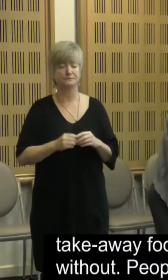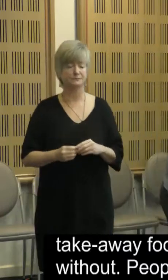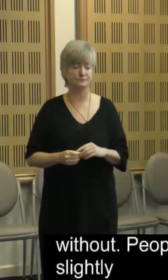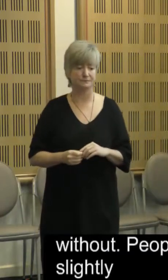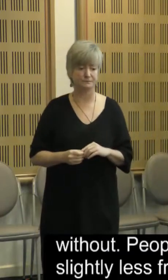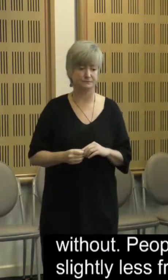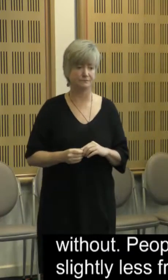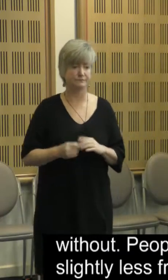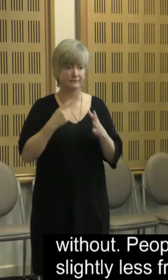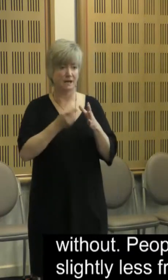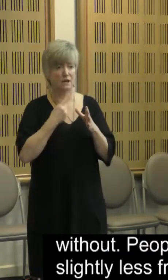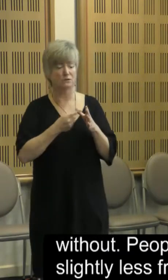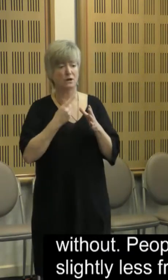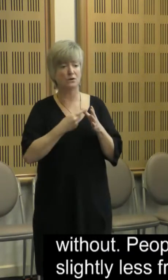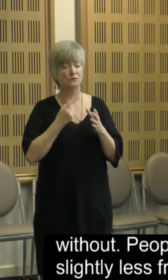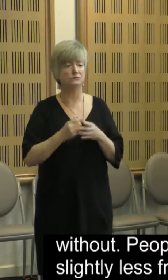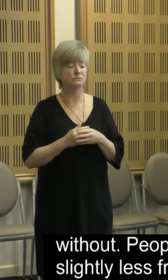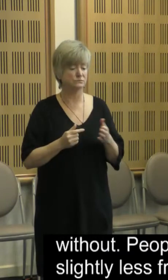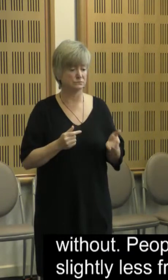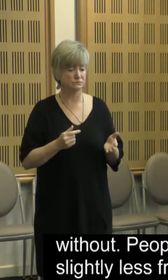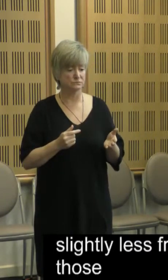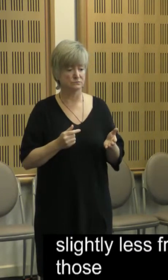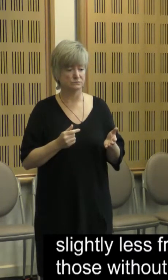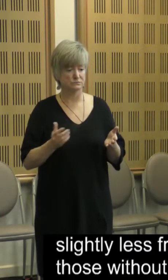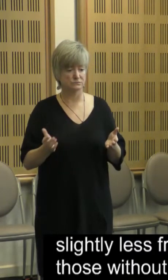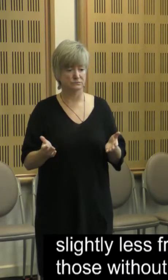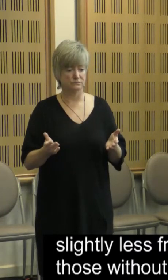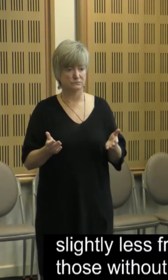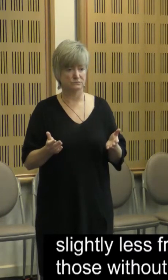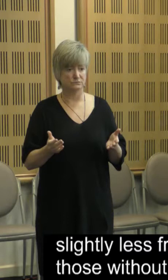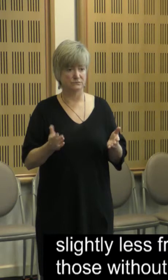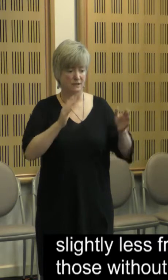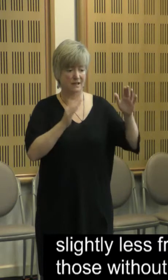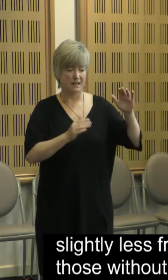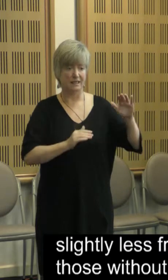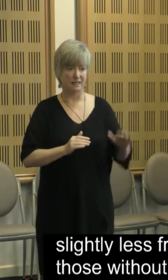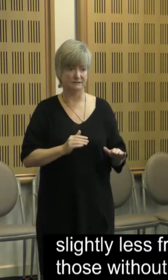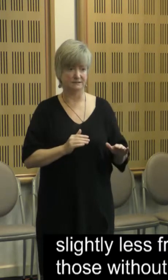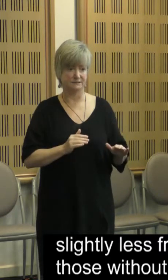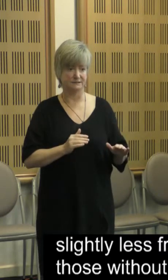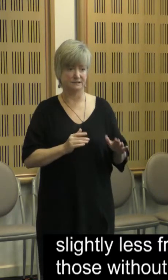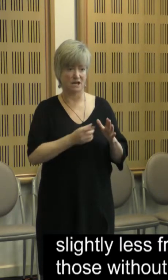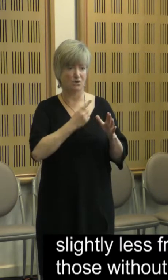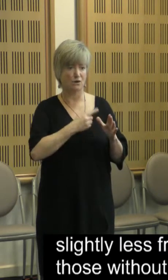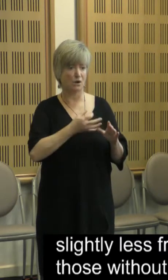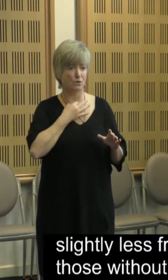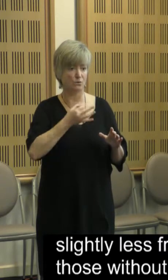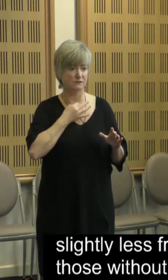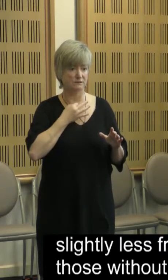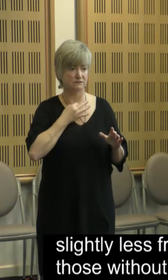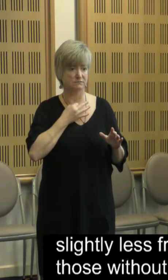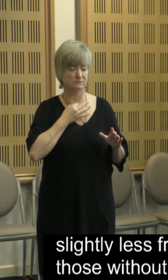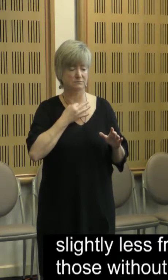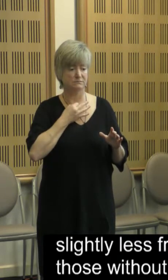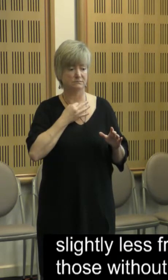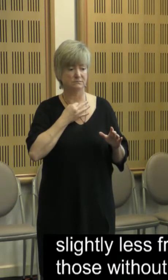And in terms of alcohol, those who reported having a disability actually drank less at risky levels, so were 25% less likely to be drinking